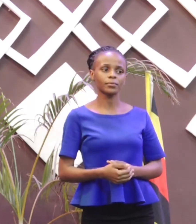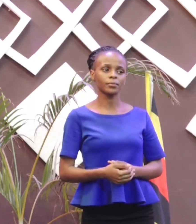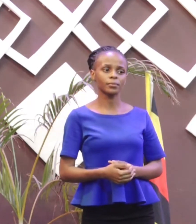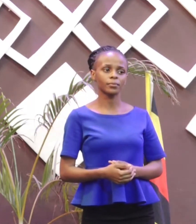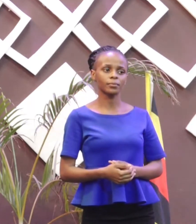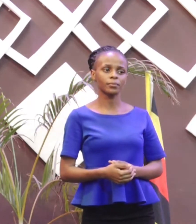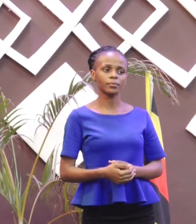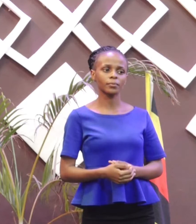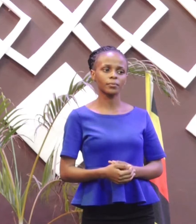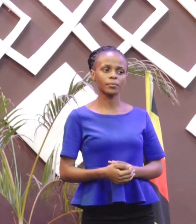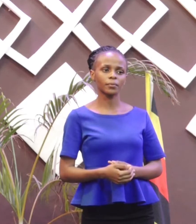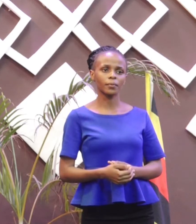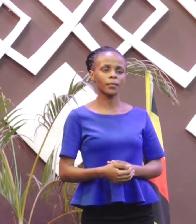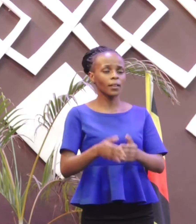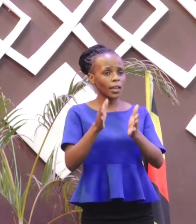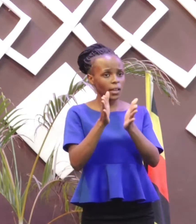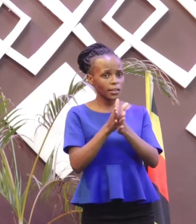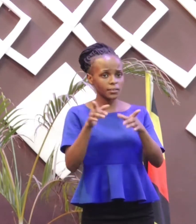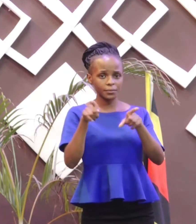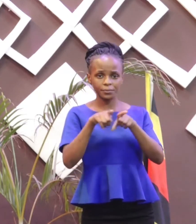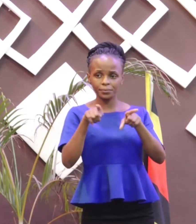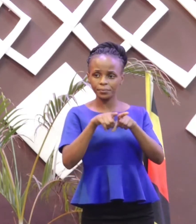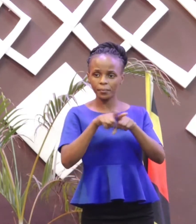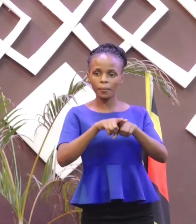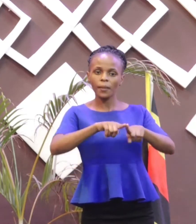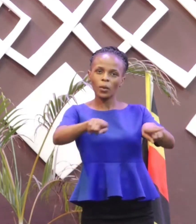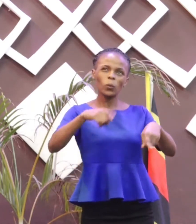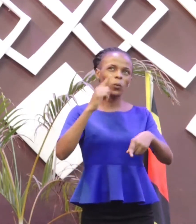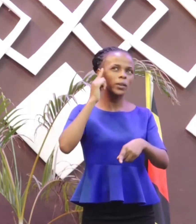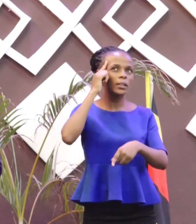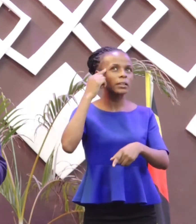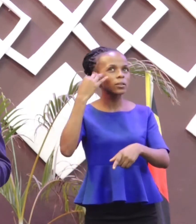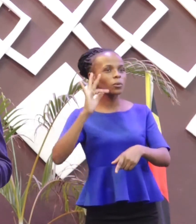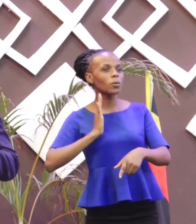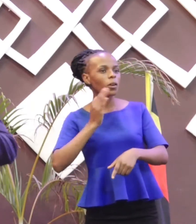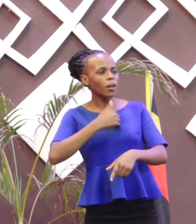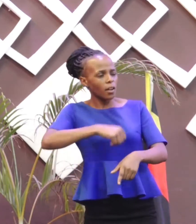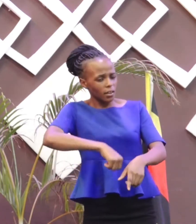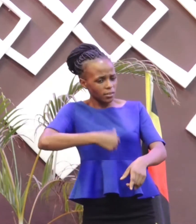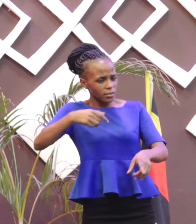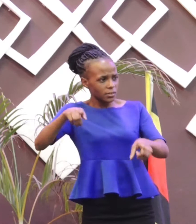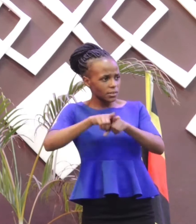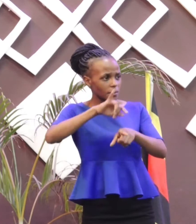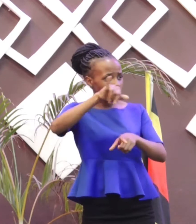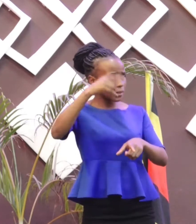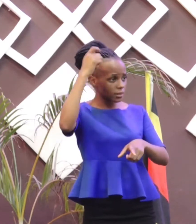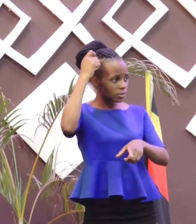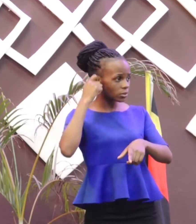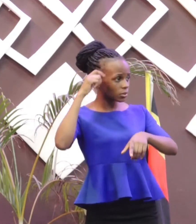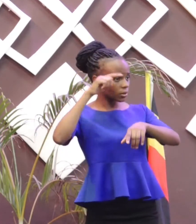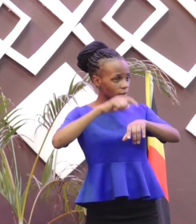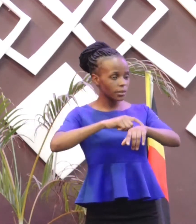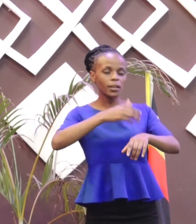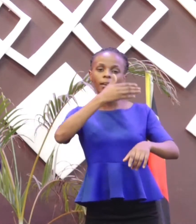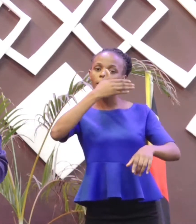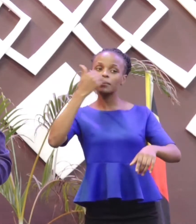gwa Yoswa ugwo mulembe guno And as we consider ourselves to be the Joshua generation, then it is high time we get